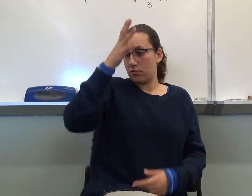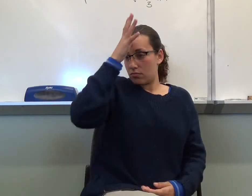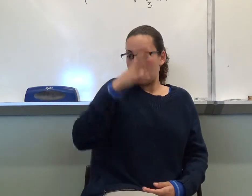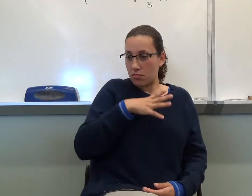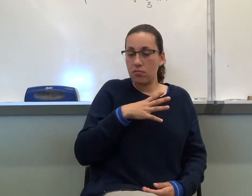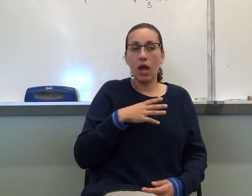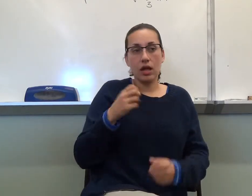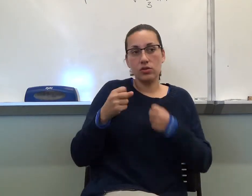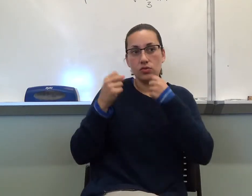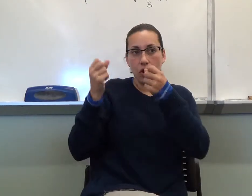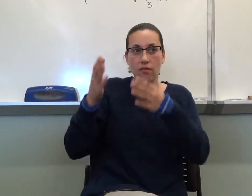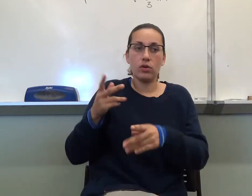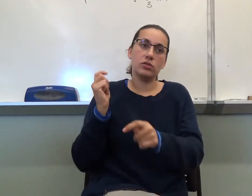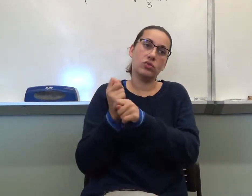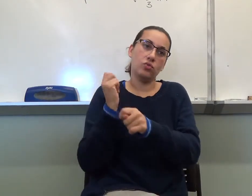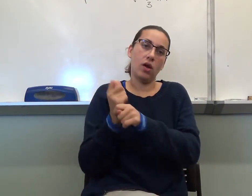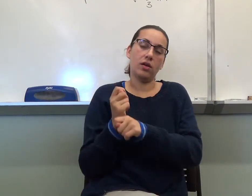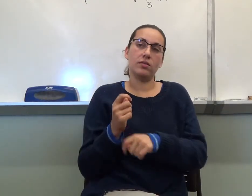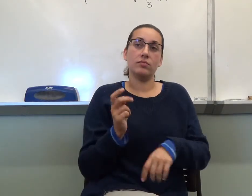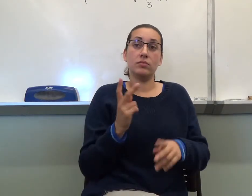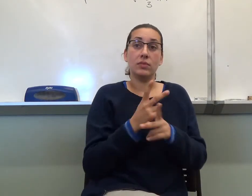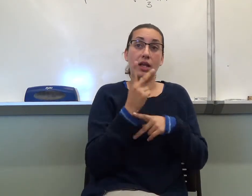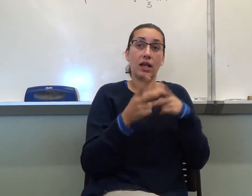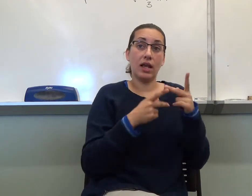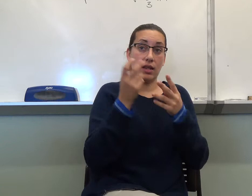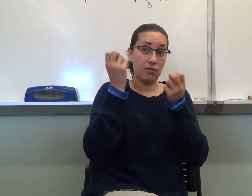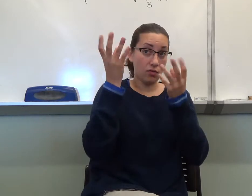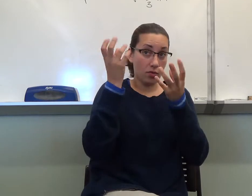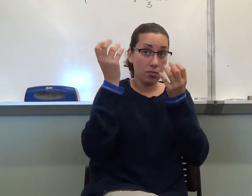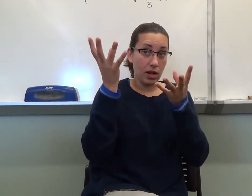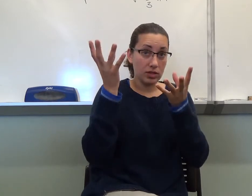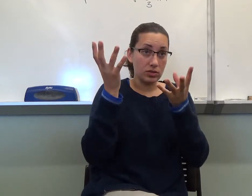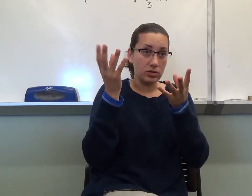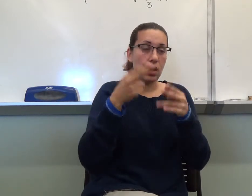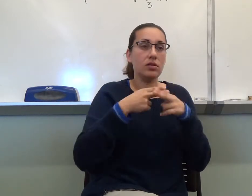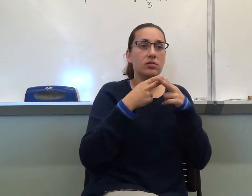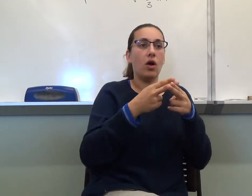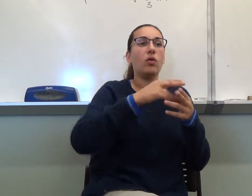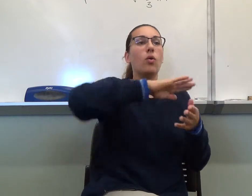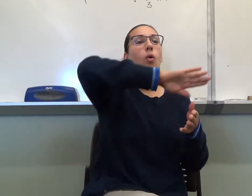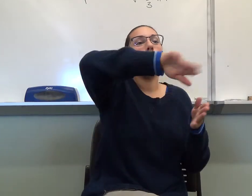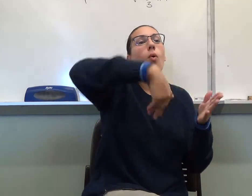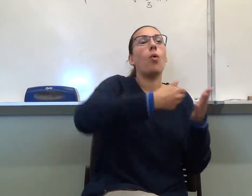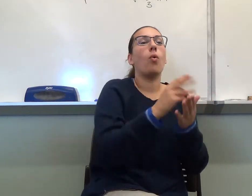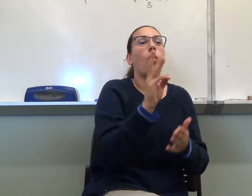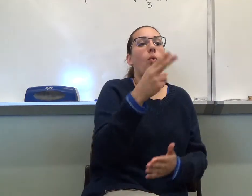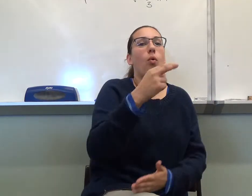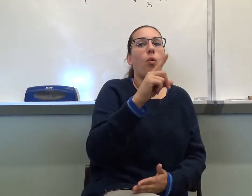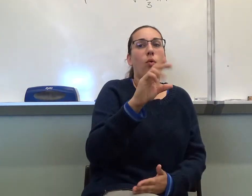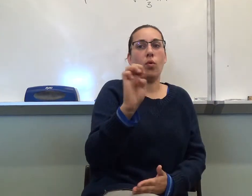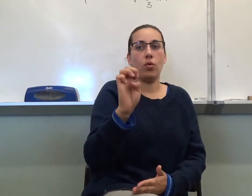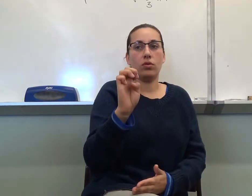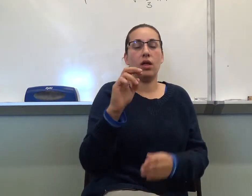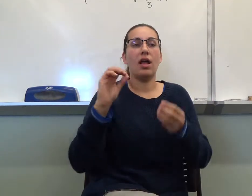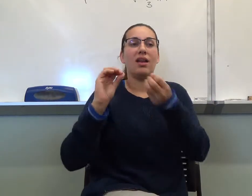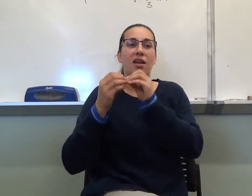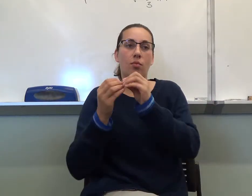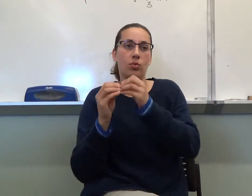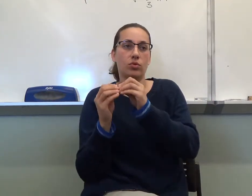All right. The kind of data you'd be collecting there is what's called whole numbers or integers, because, is for every